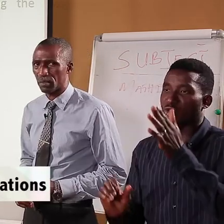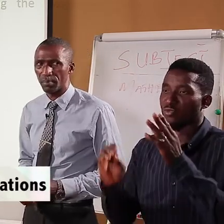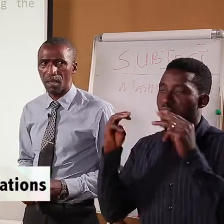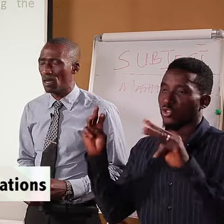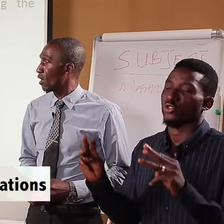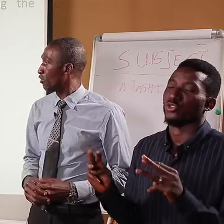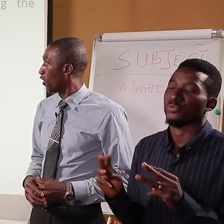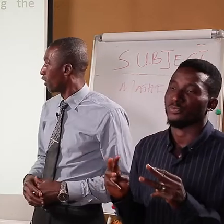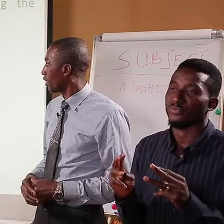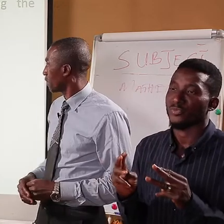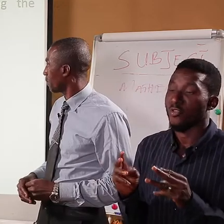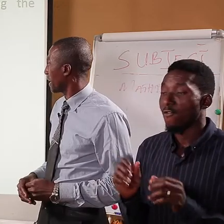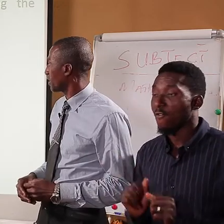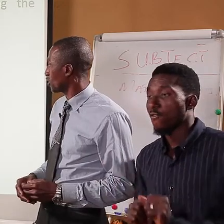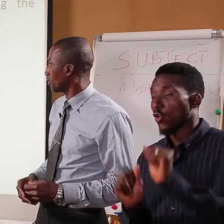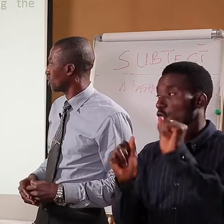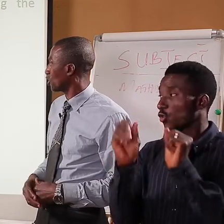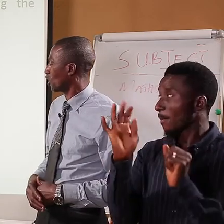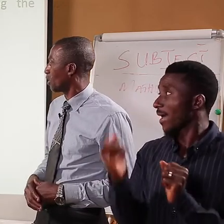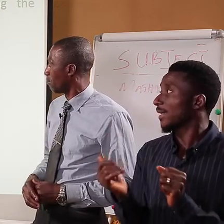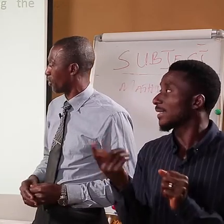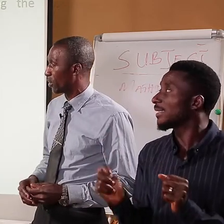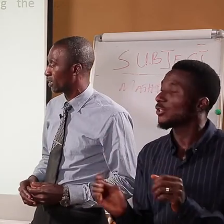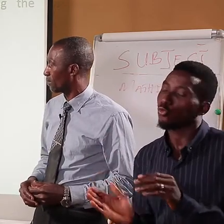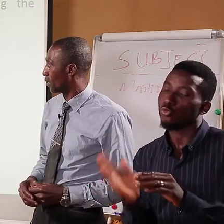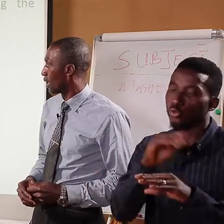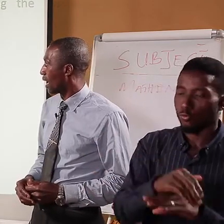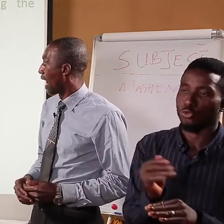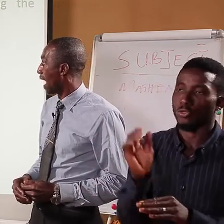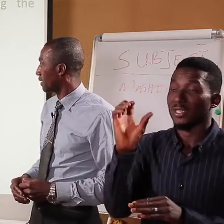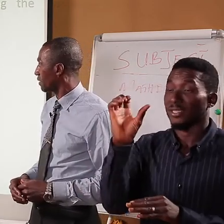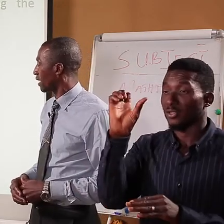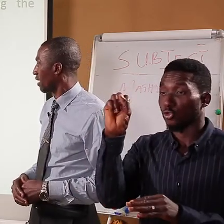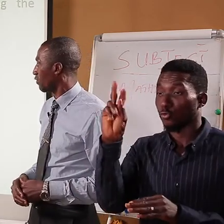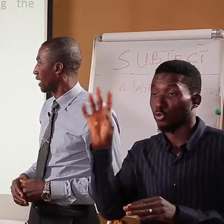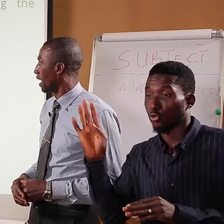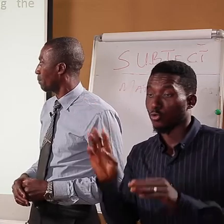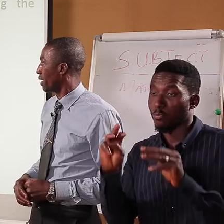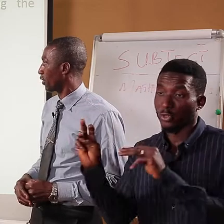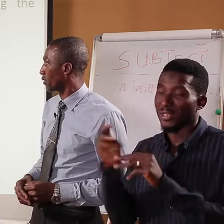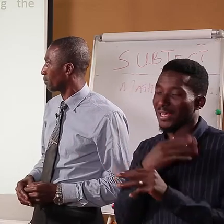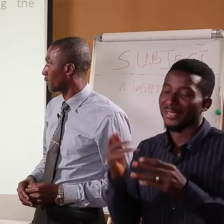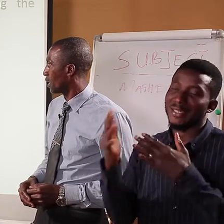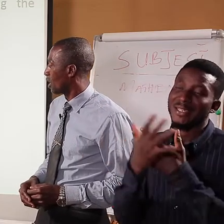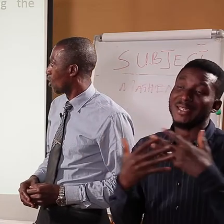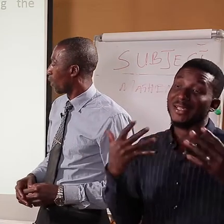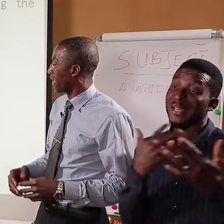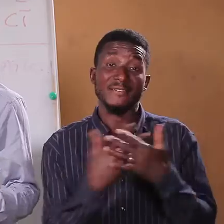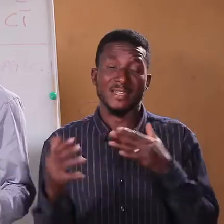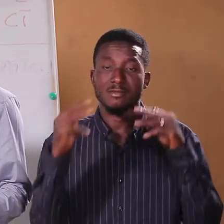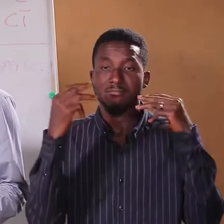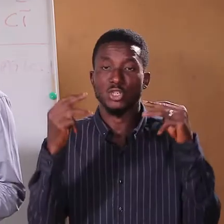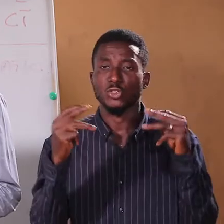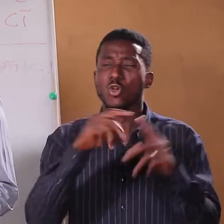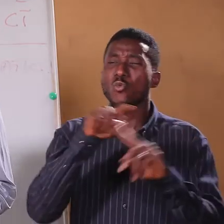method, followed by the substitution method and the graphical method. When